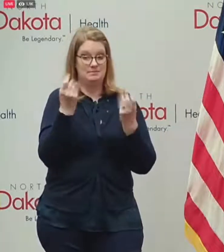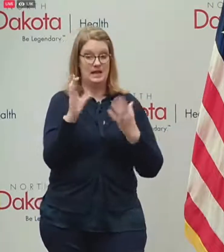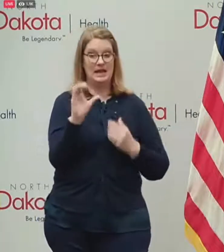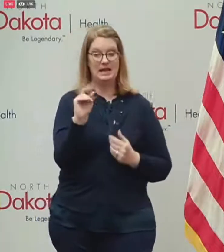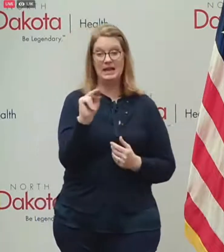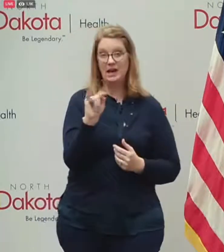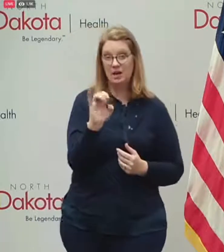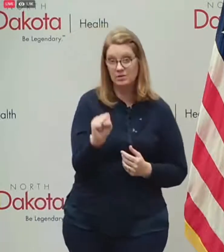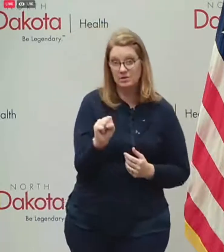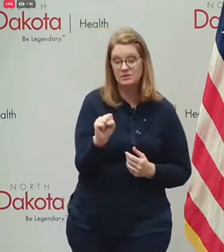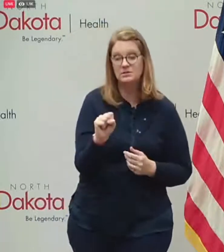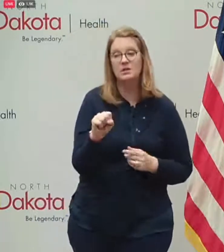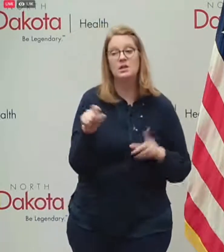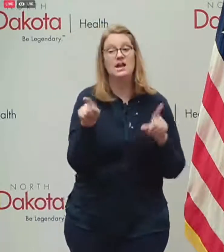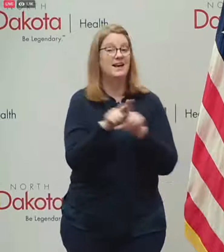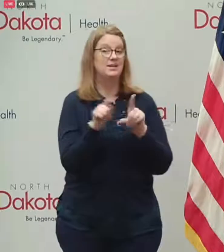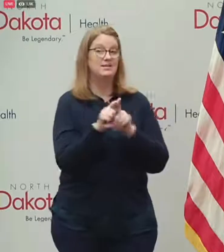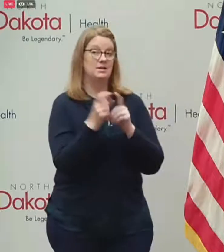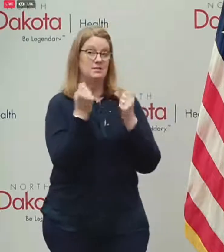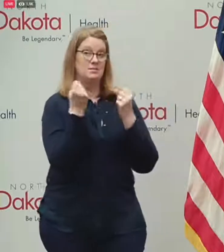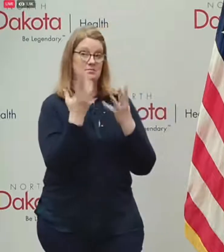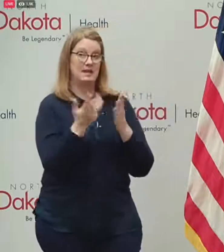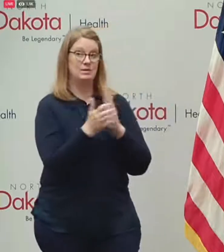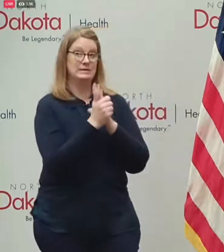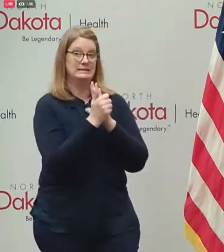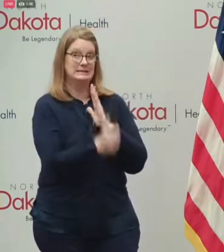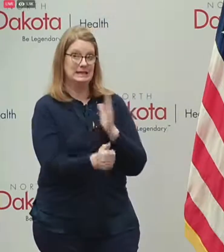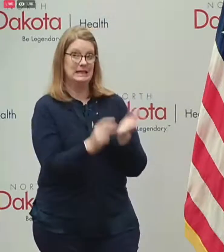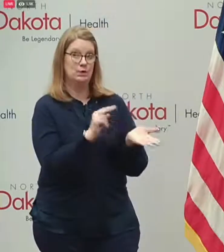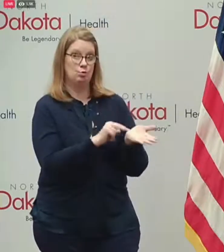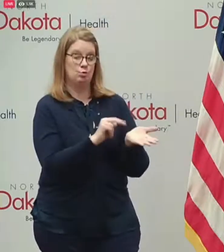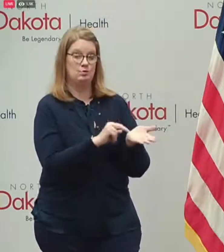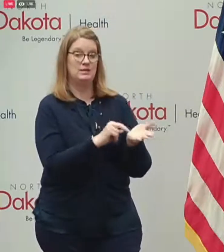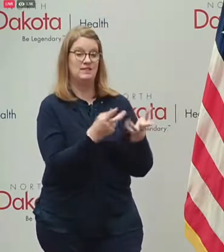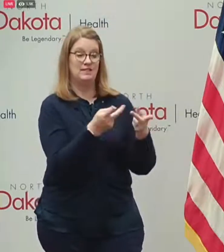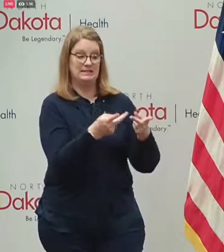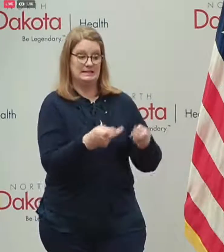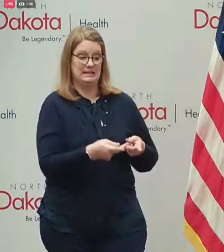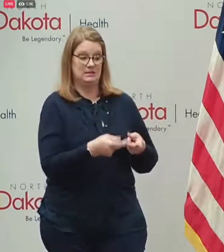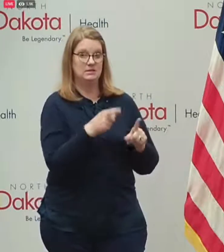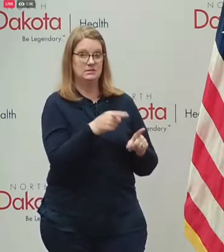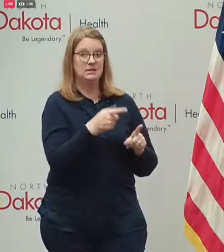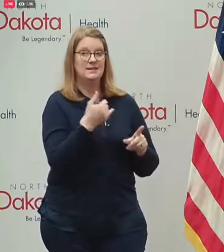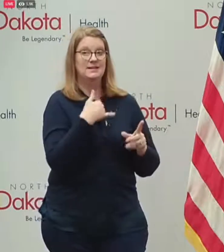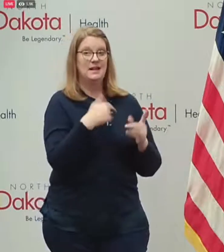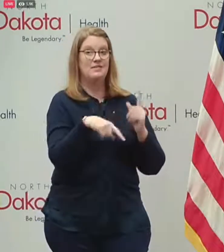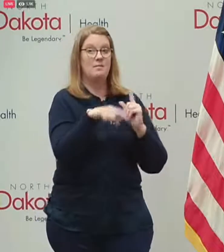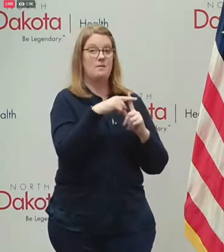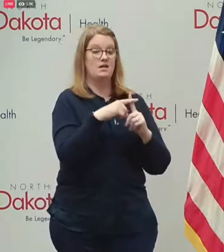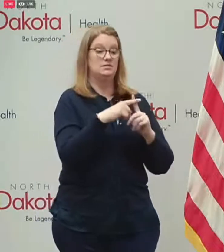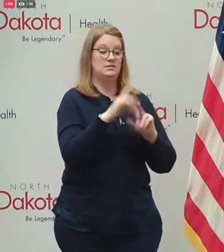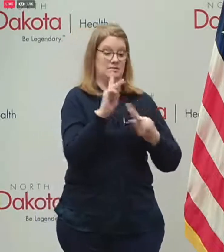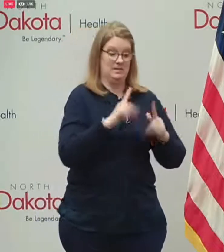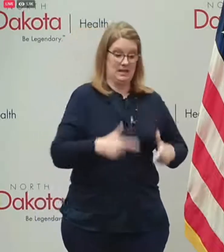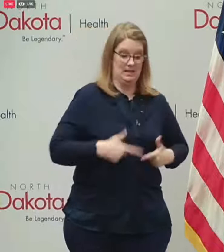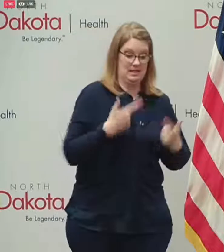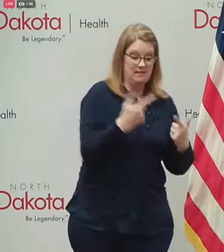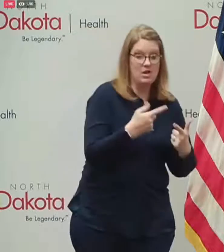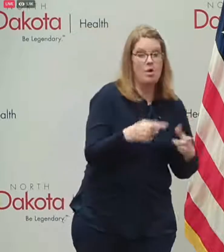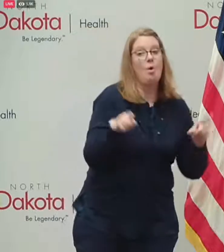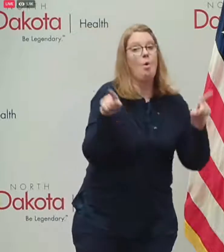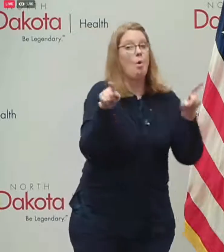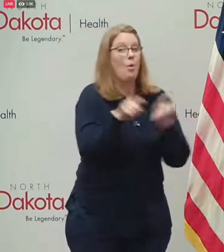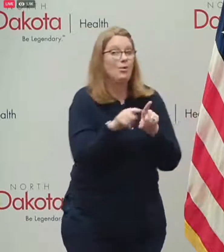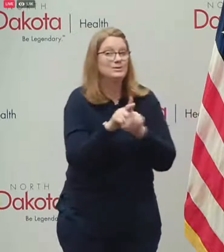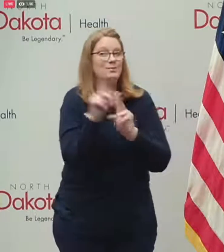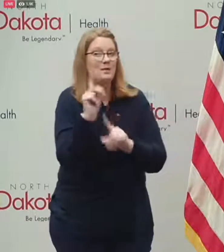many of those long-term care facilities, those skilled nursing facilities, have positive residents and or